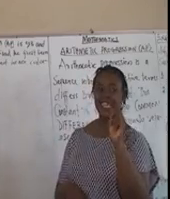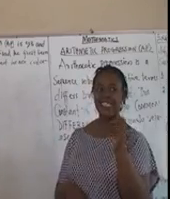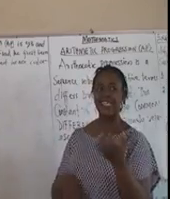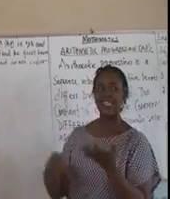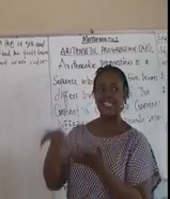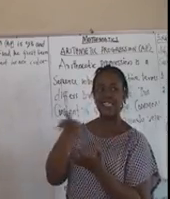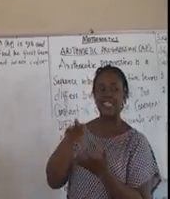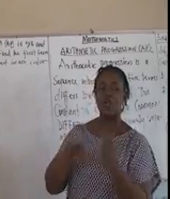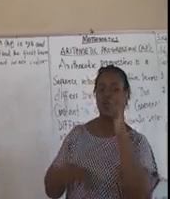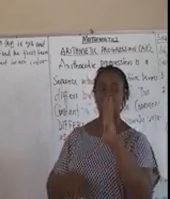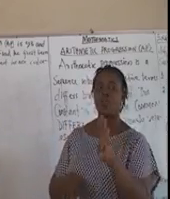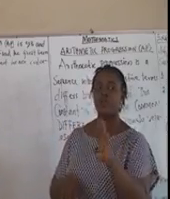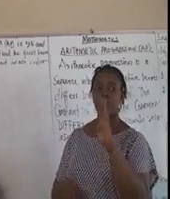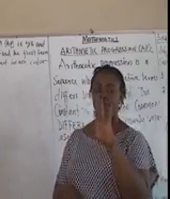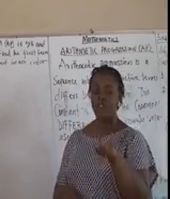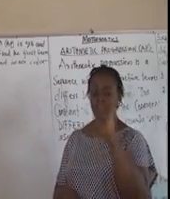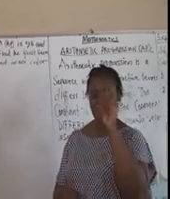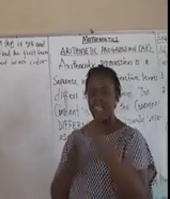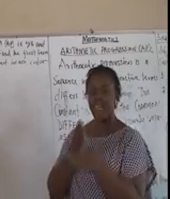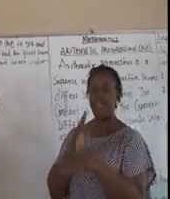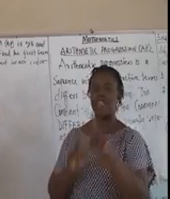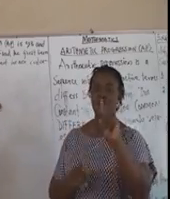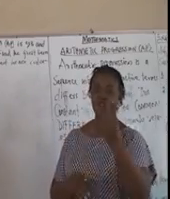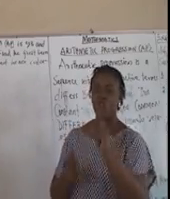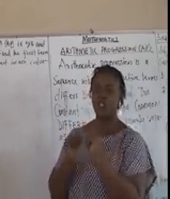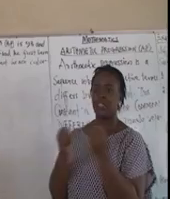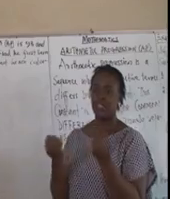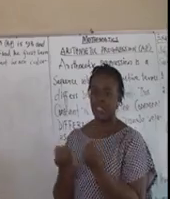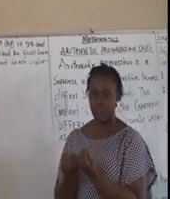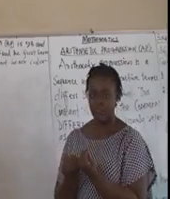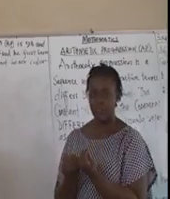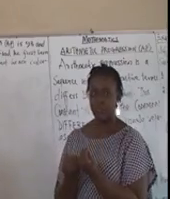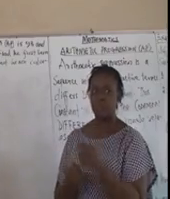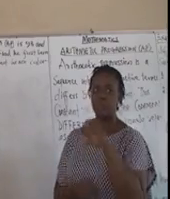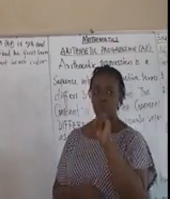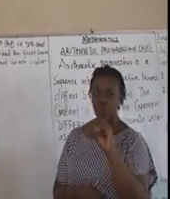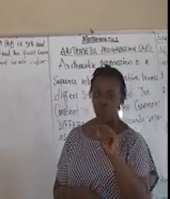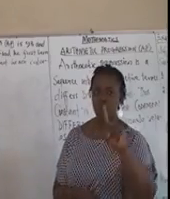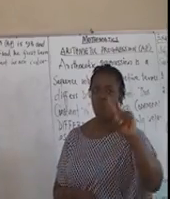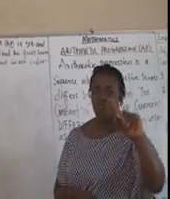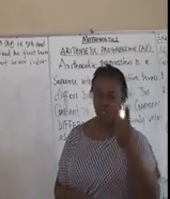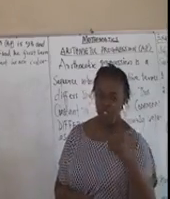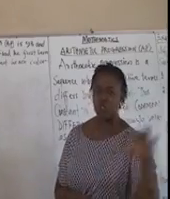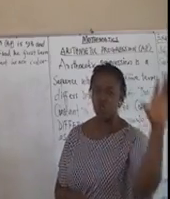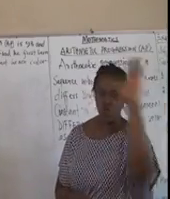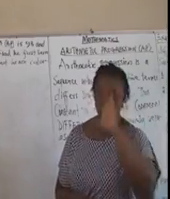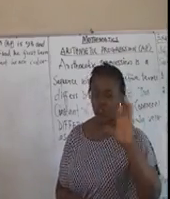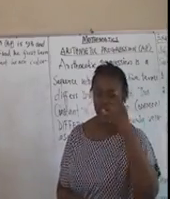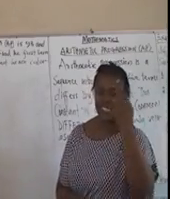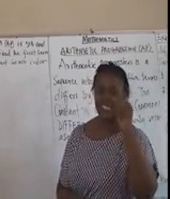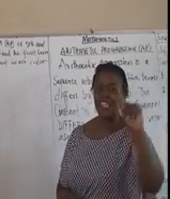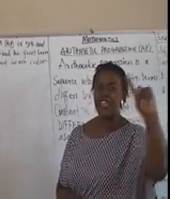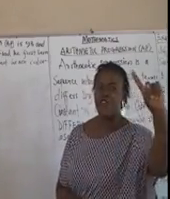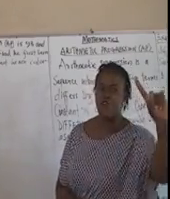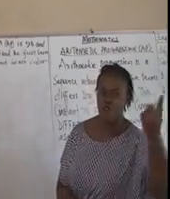found the first 10. If you have not been able to establish the first 10, don't bother to solve the 30th 10. Shall we